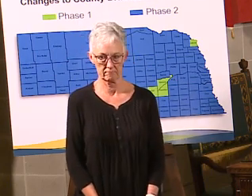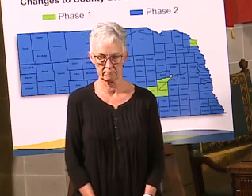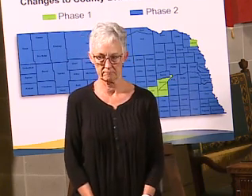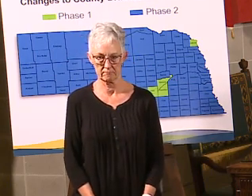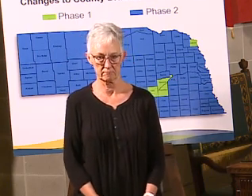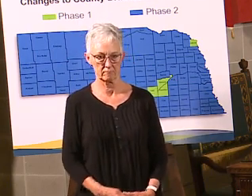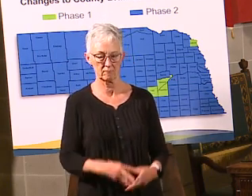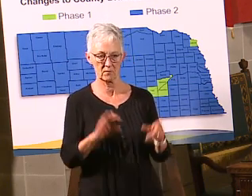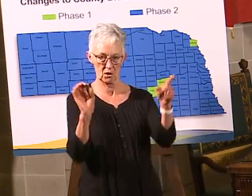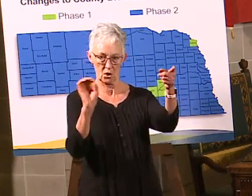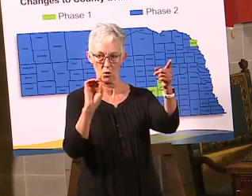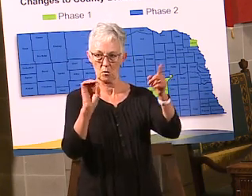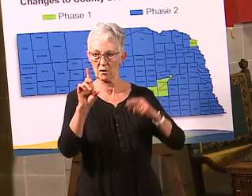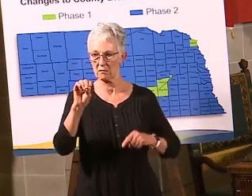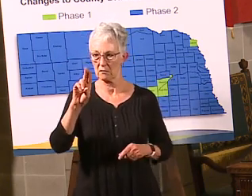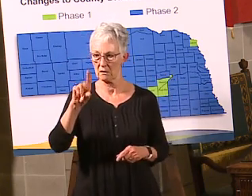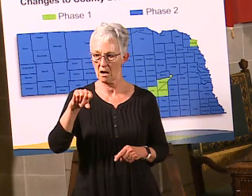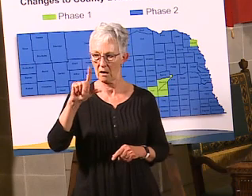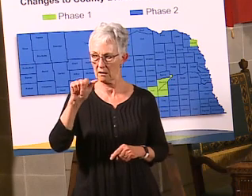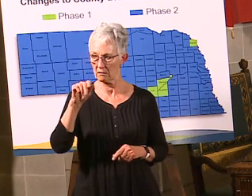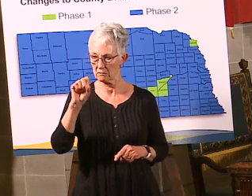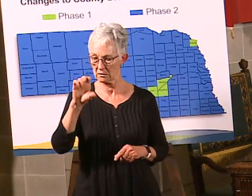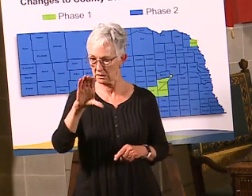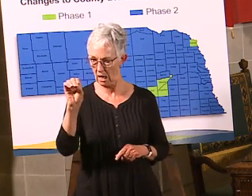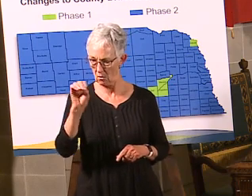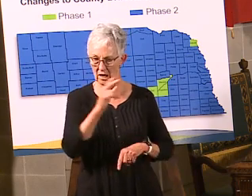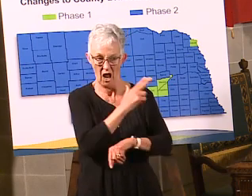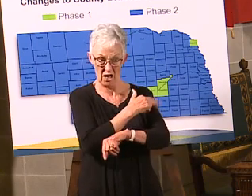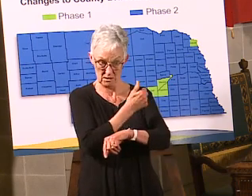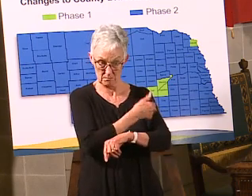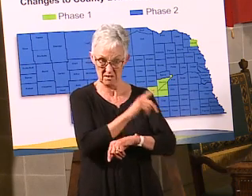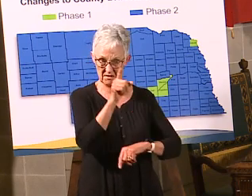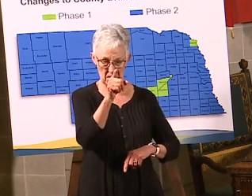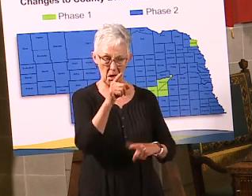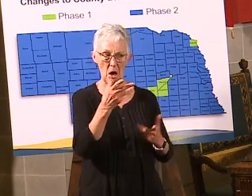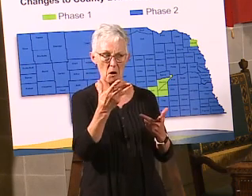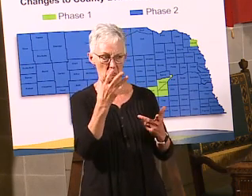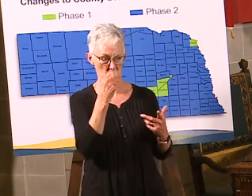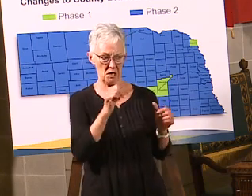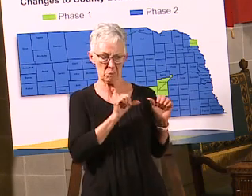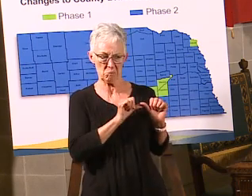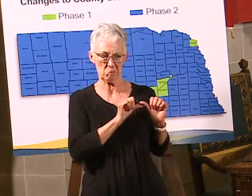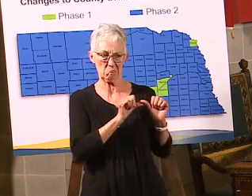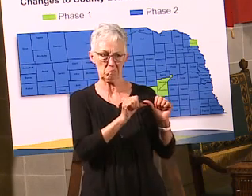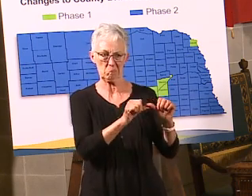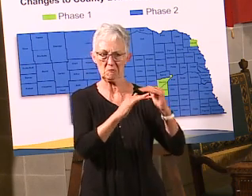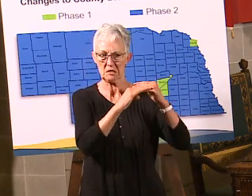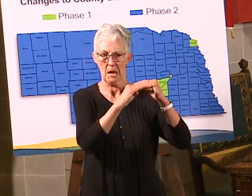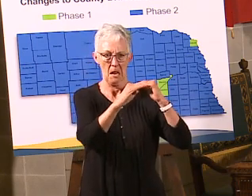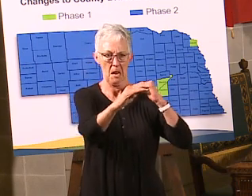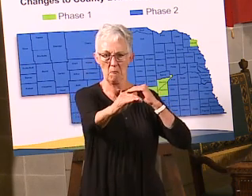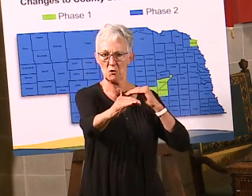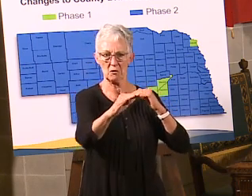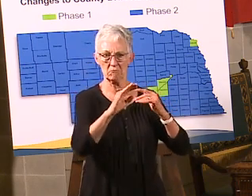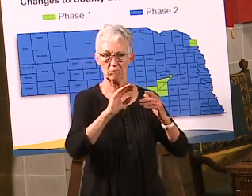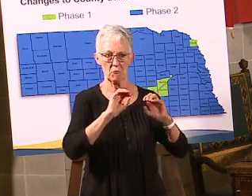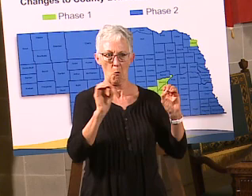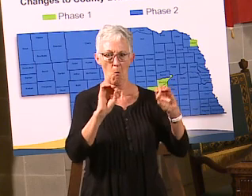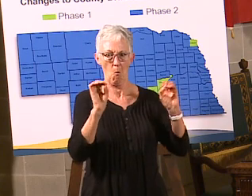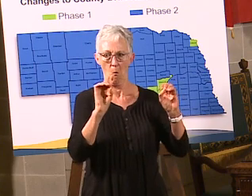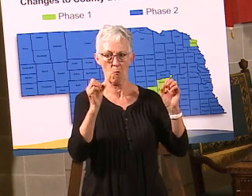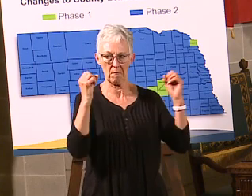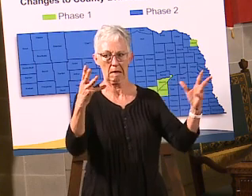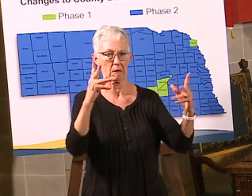So in the Omaha, Douglas County area, hospital situation has been very stable this past week and over the weekend. We